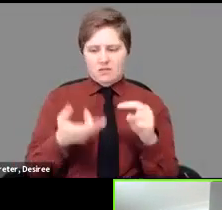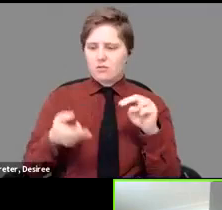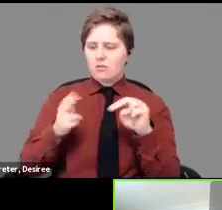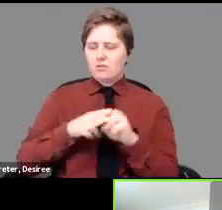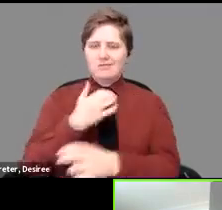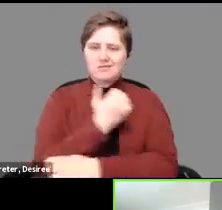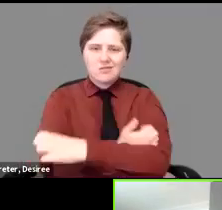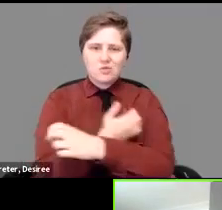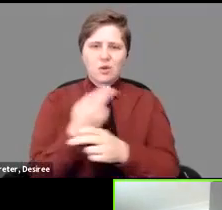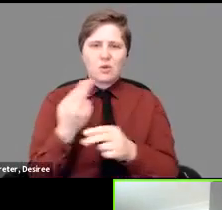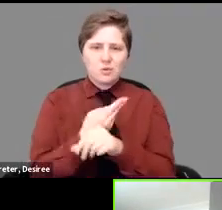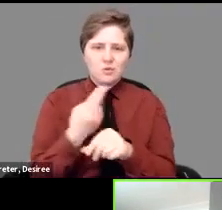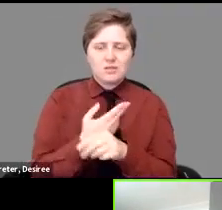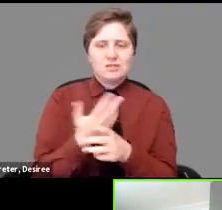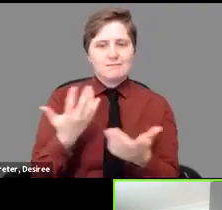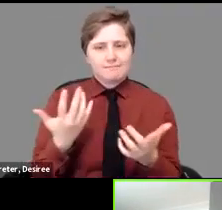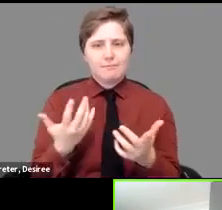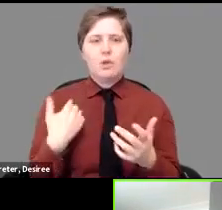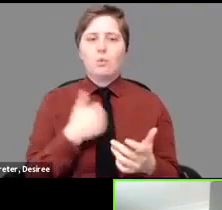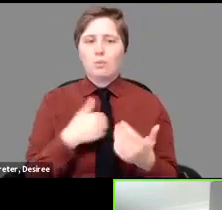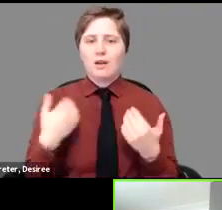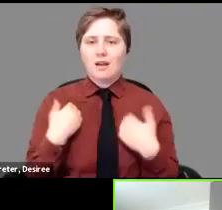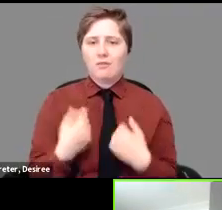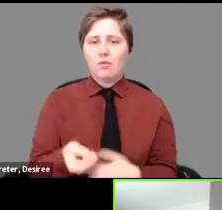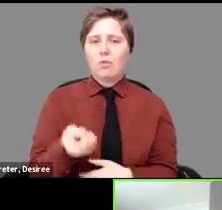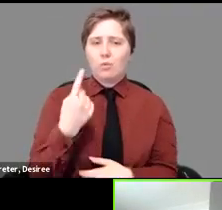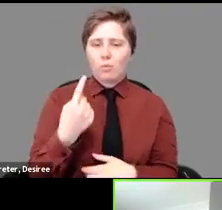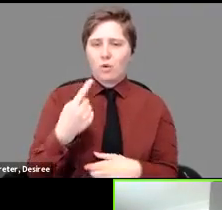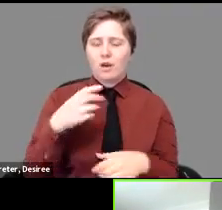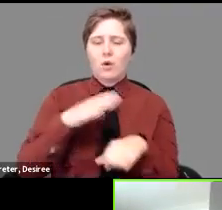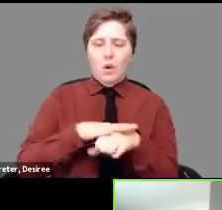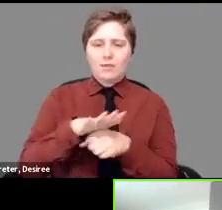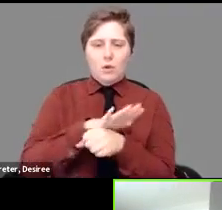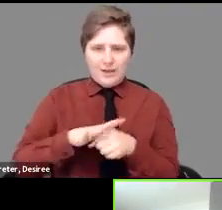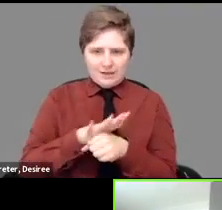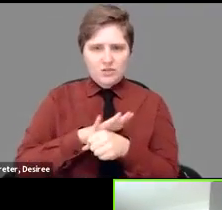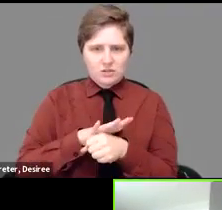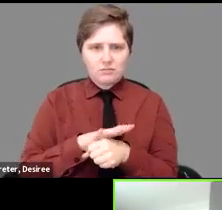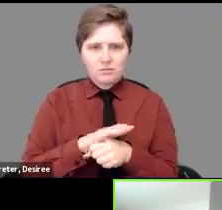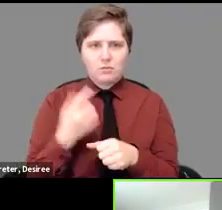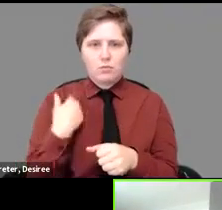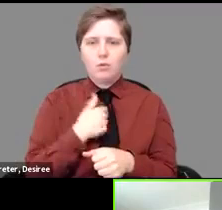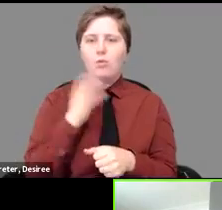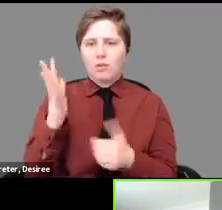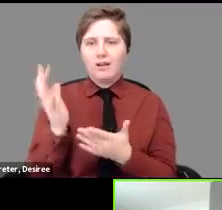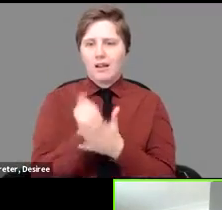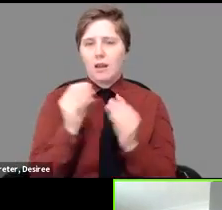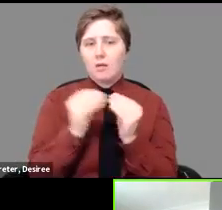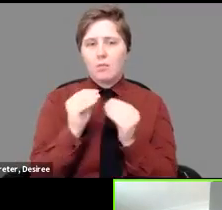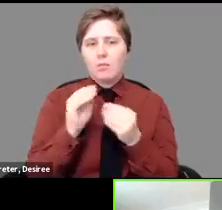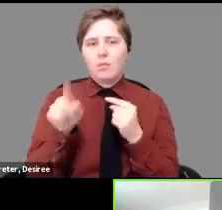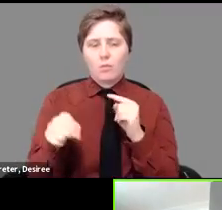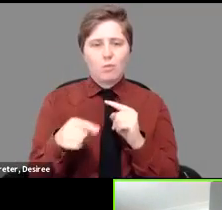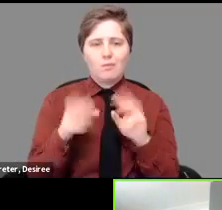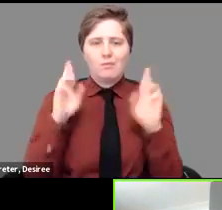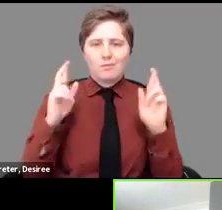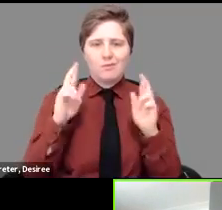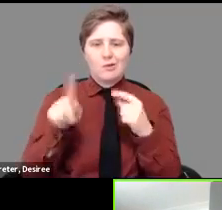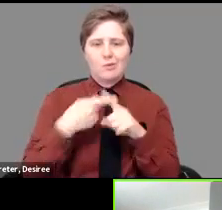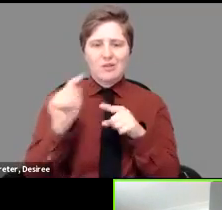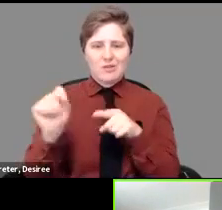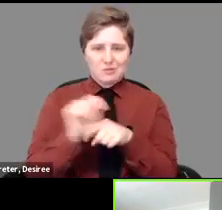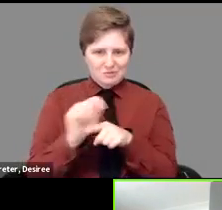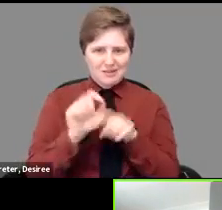drug usage. So we do have one on site. Willing to get more once hopefully the training